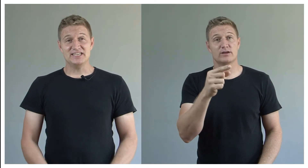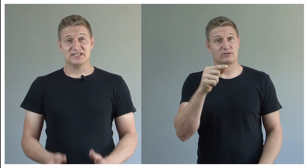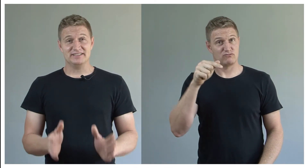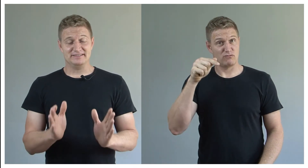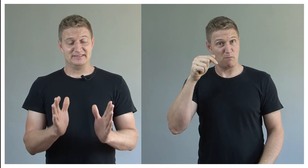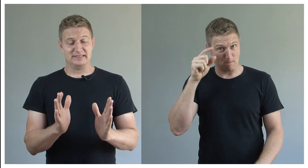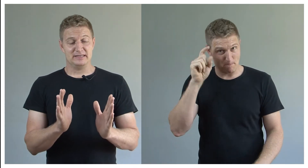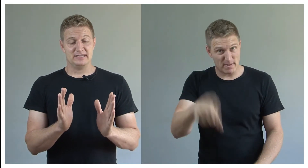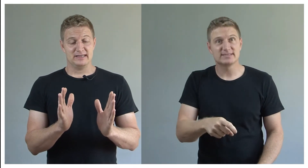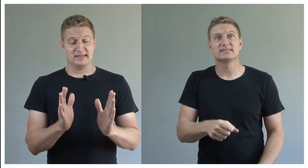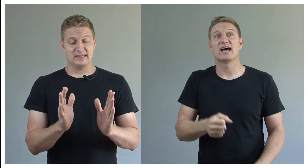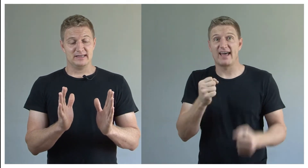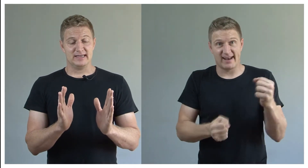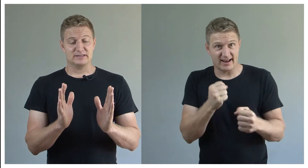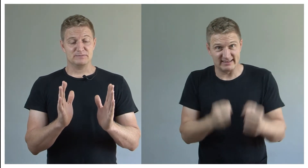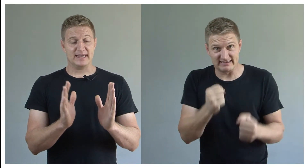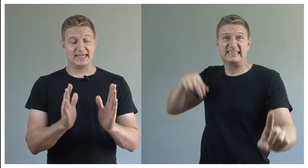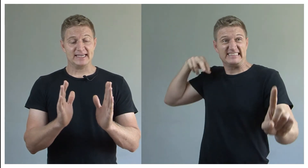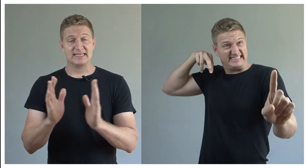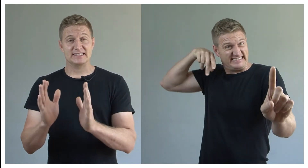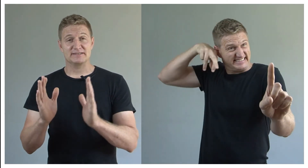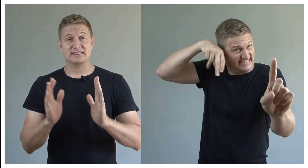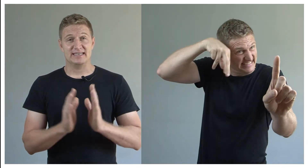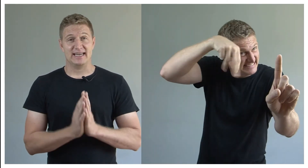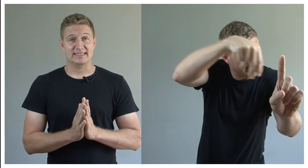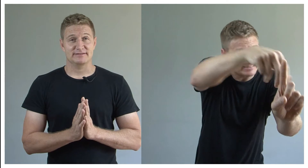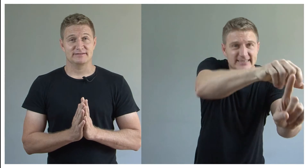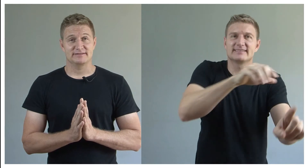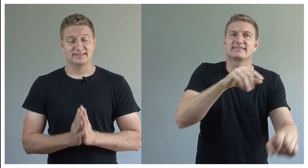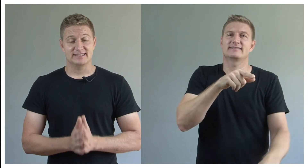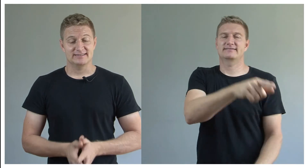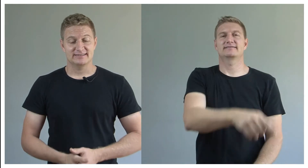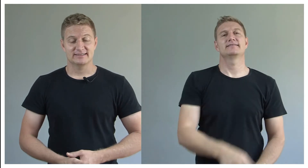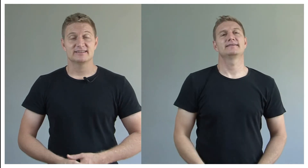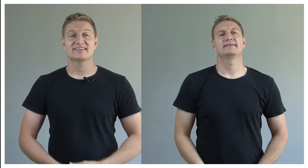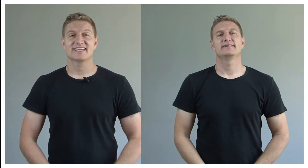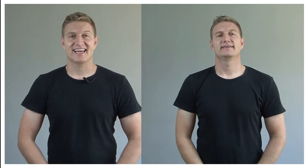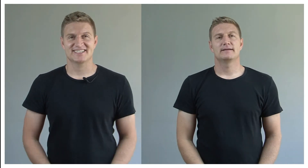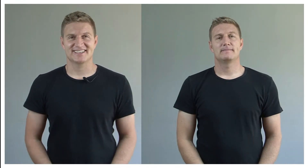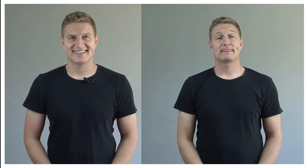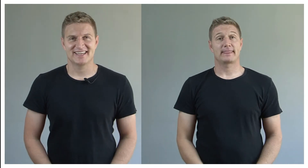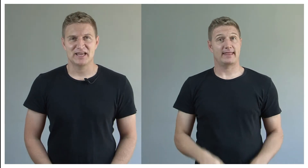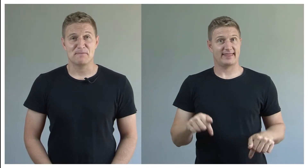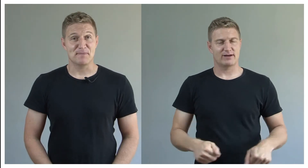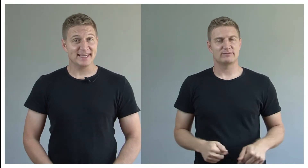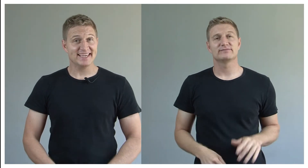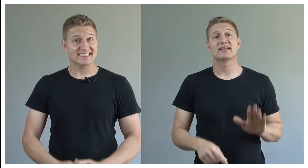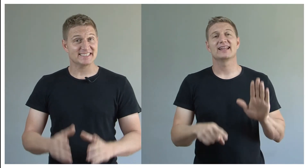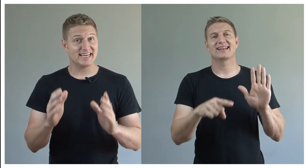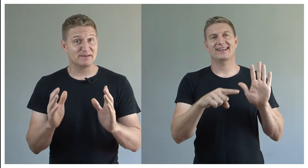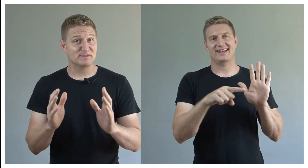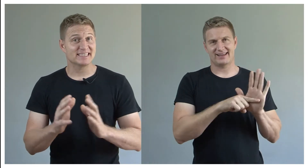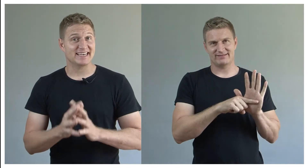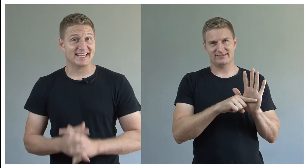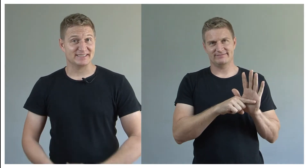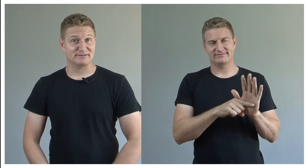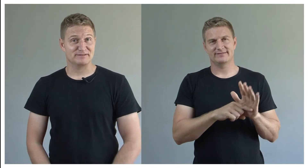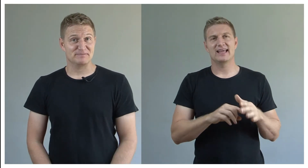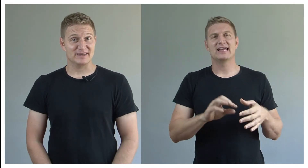Negation is making a sentence negative. Negation, making a statement negative.